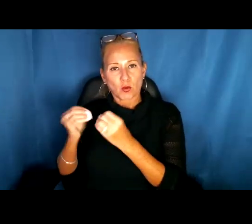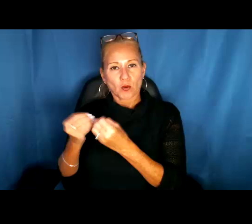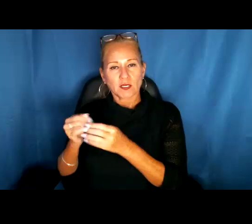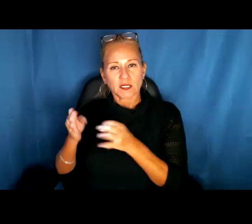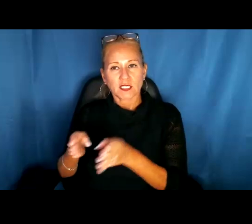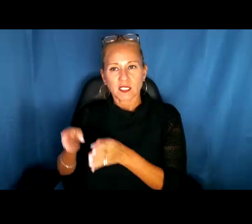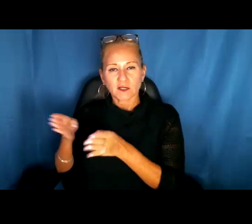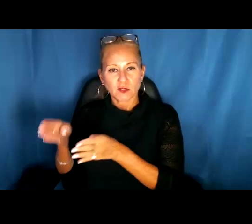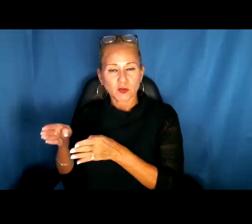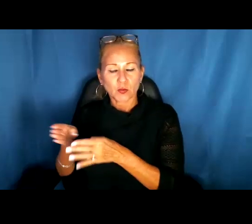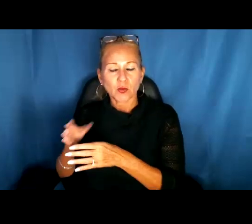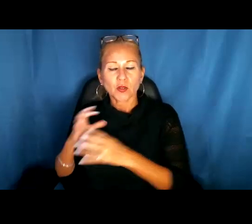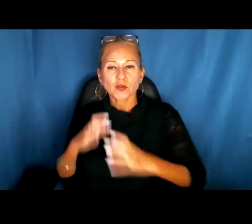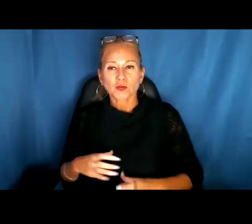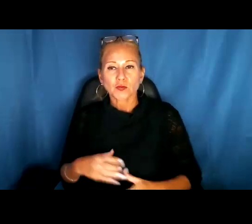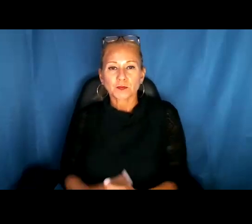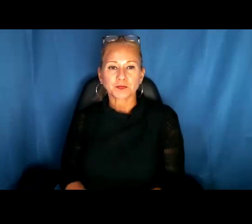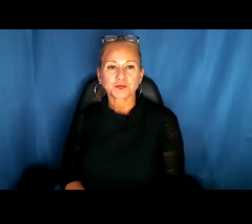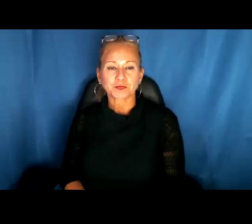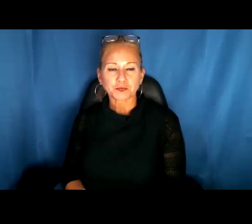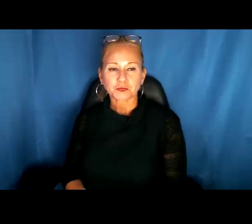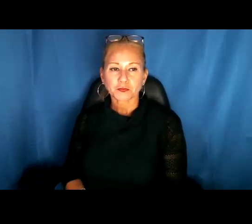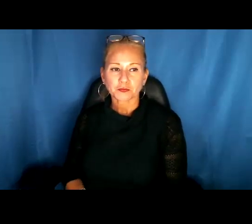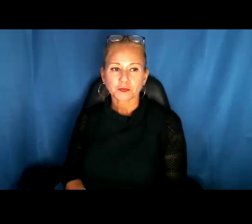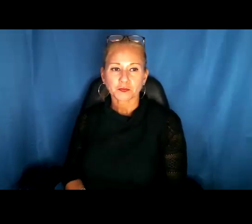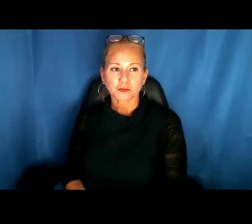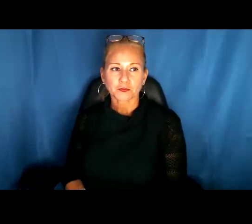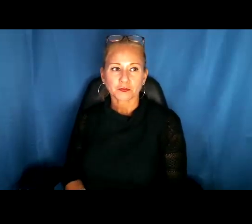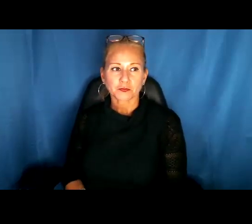individual consumer. Next slide, please.